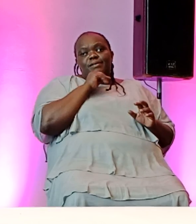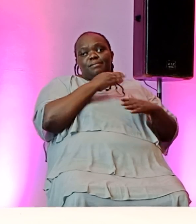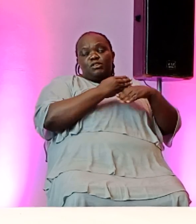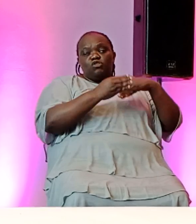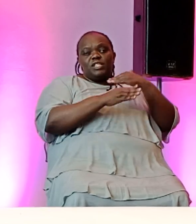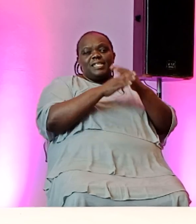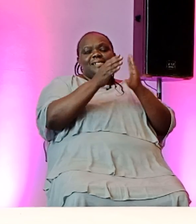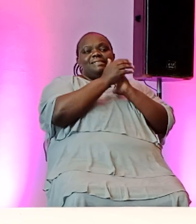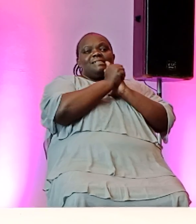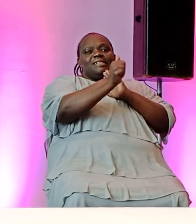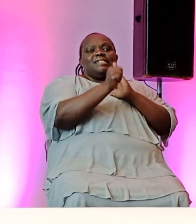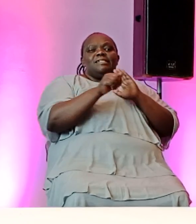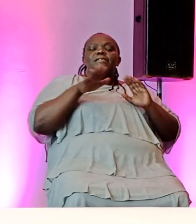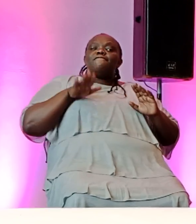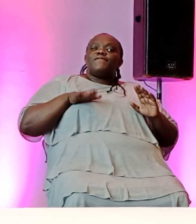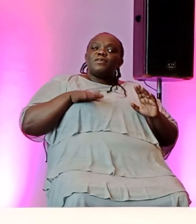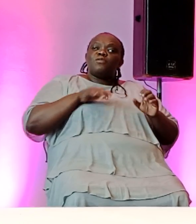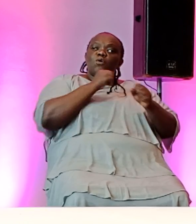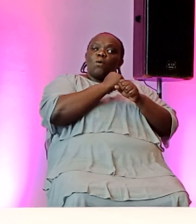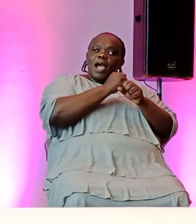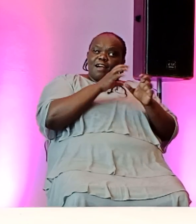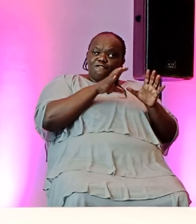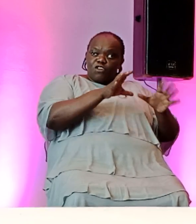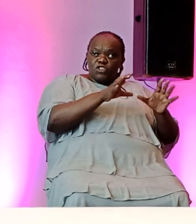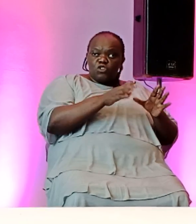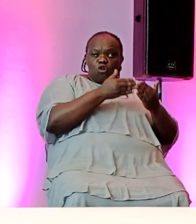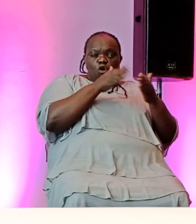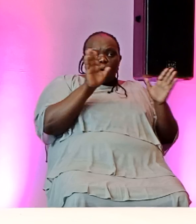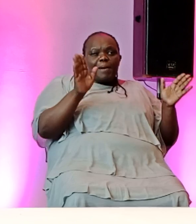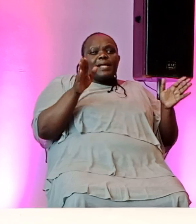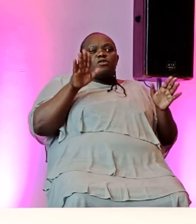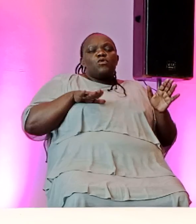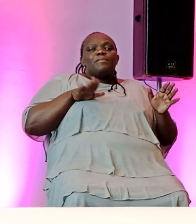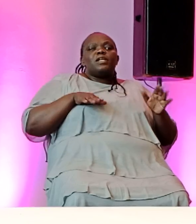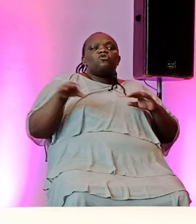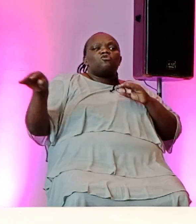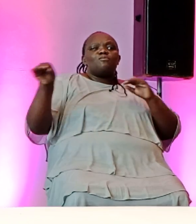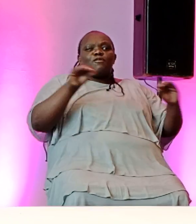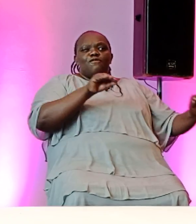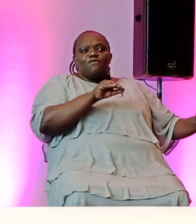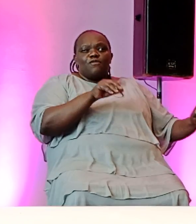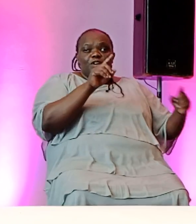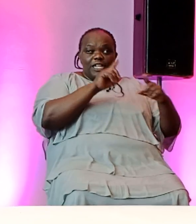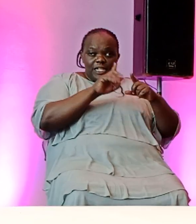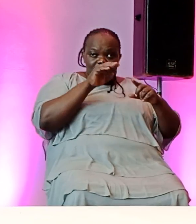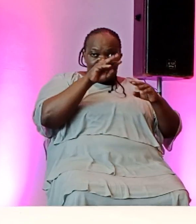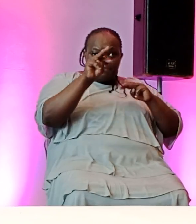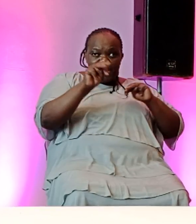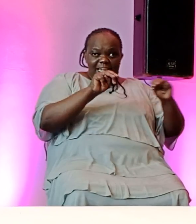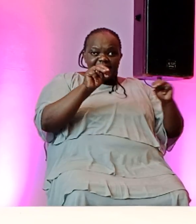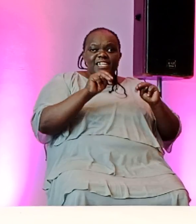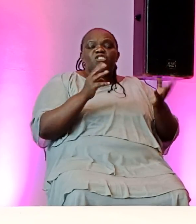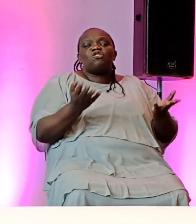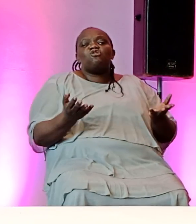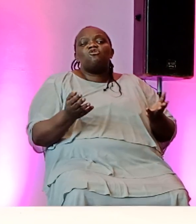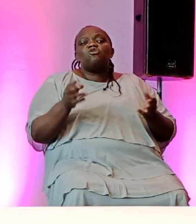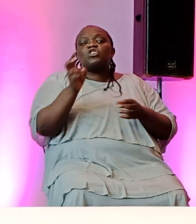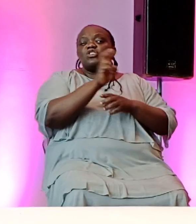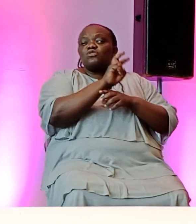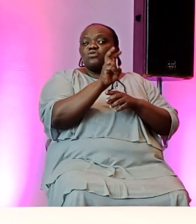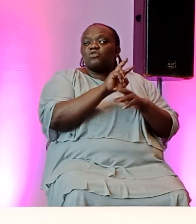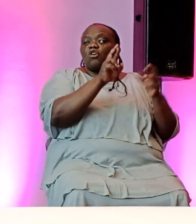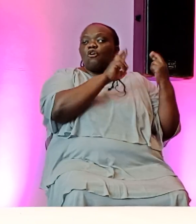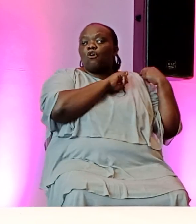Building skills of the female labor force should open wider for women to move into managerial and